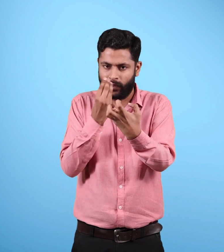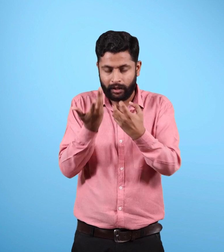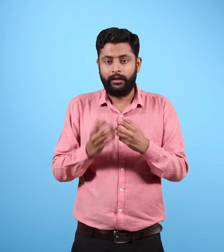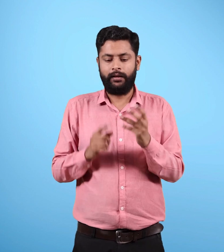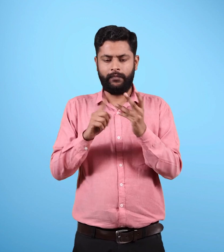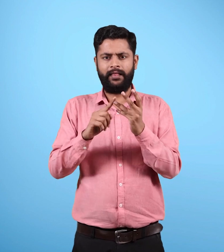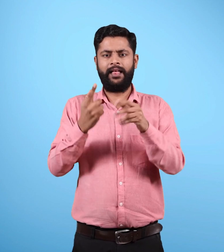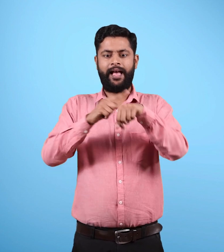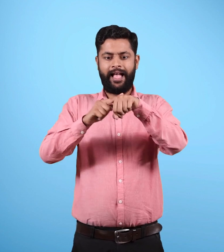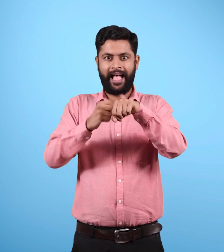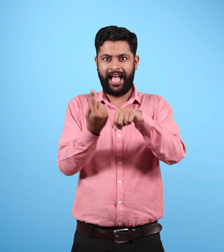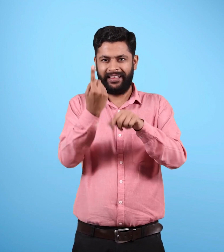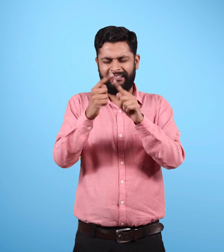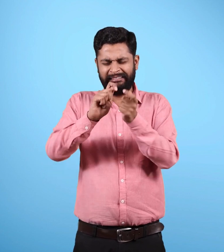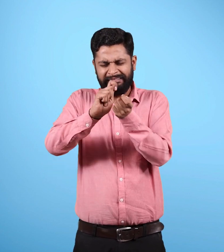hay, grains.